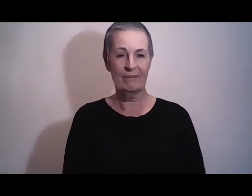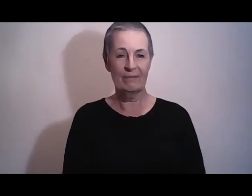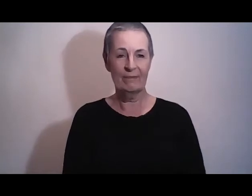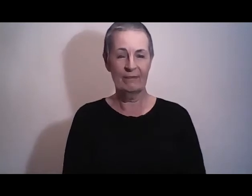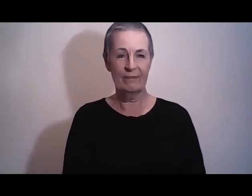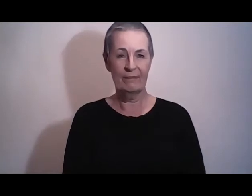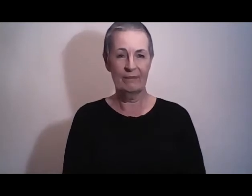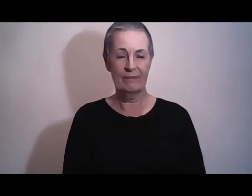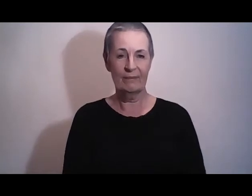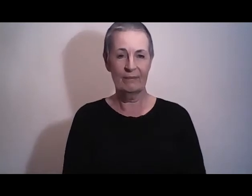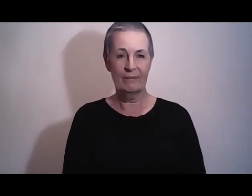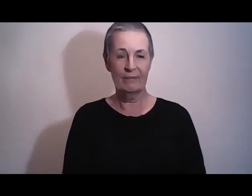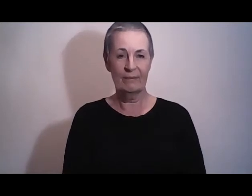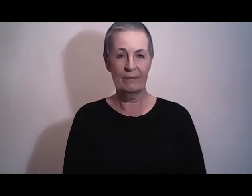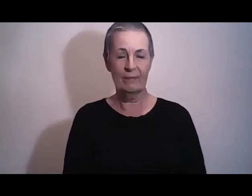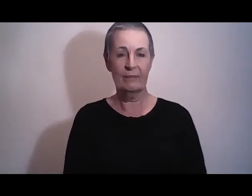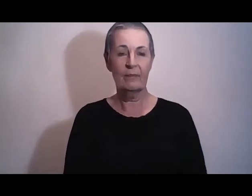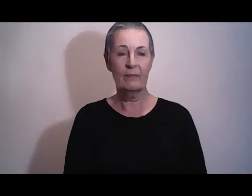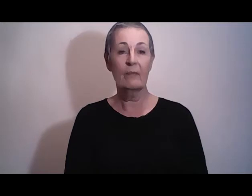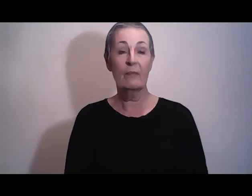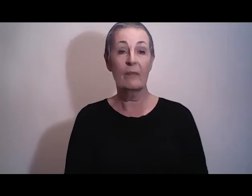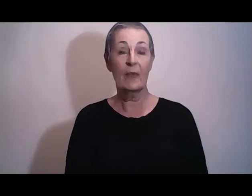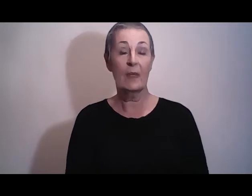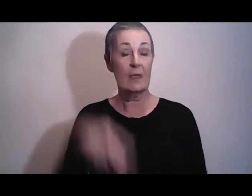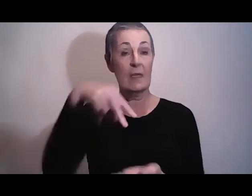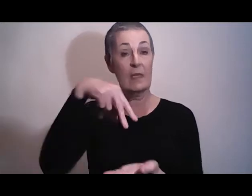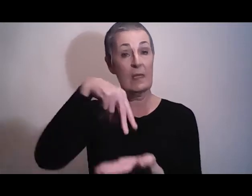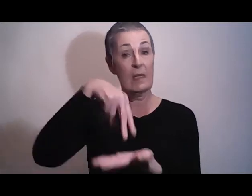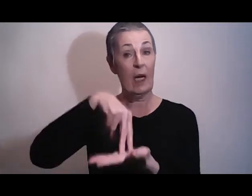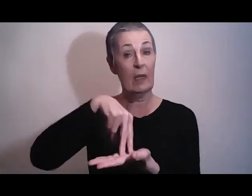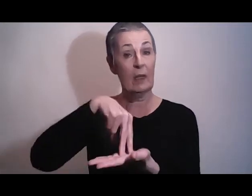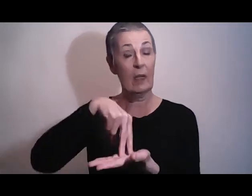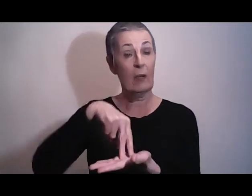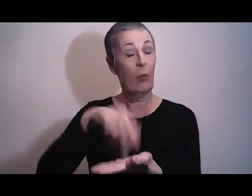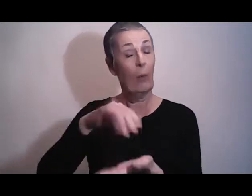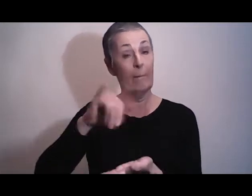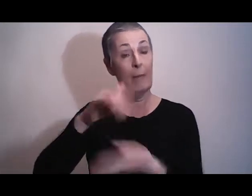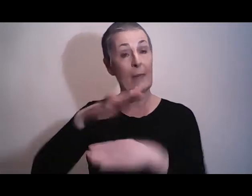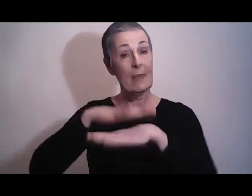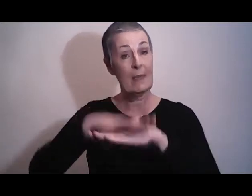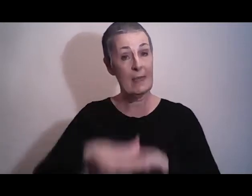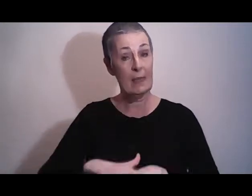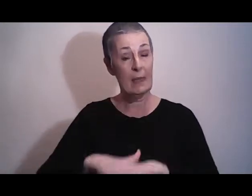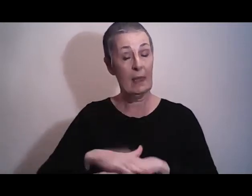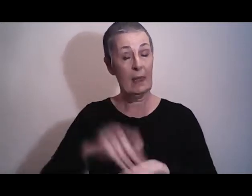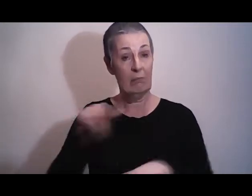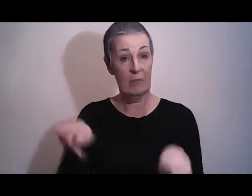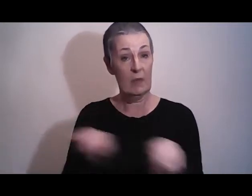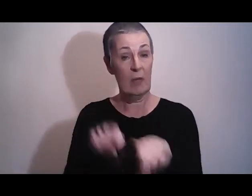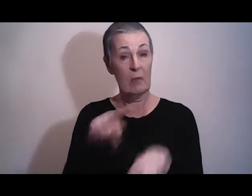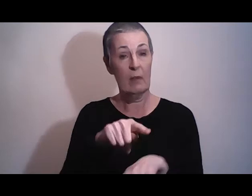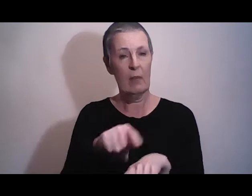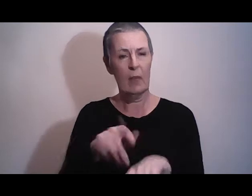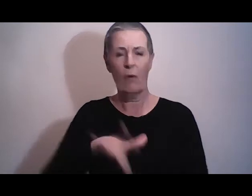By standing or sitting like this, it helps you to feel grounded,